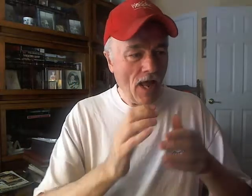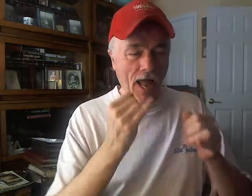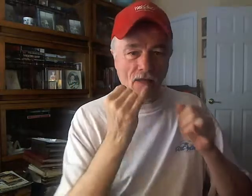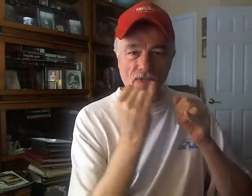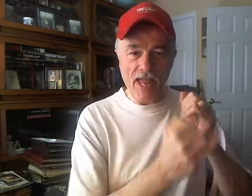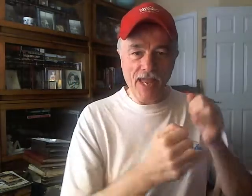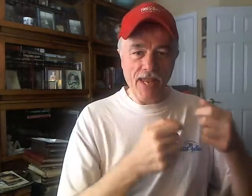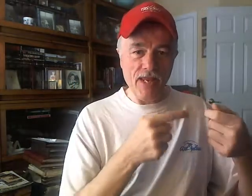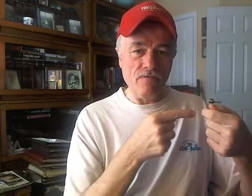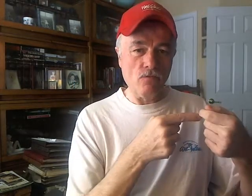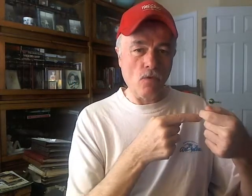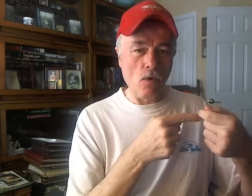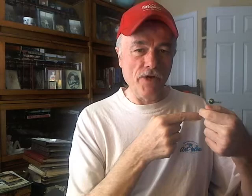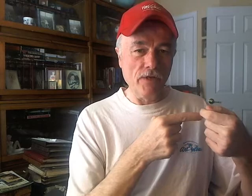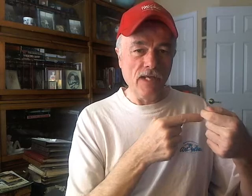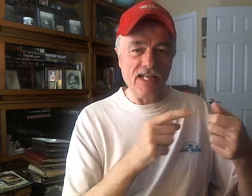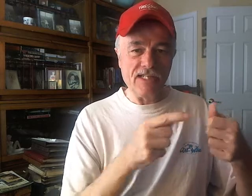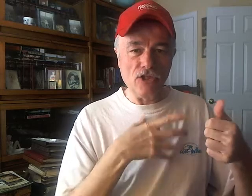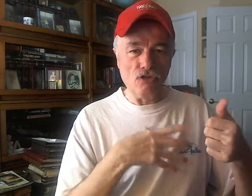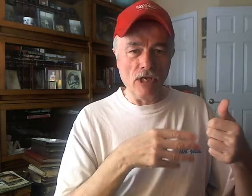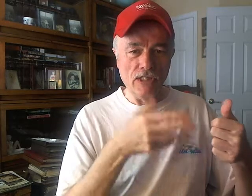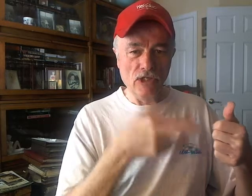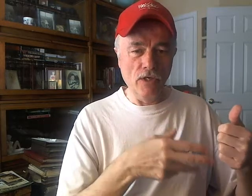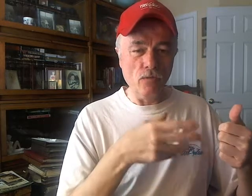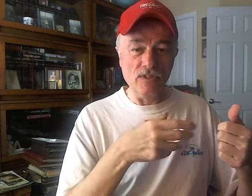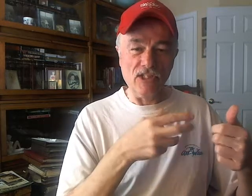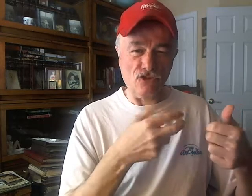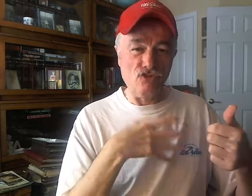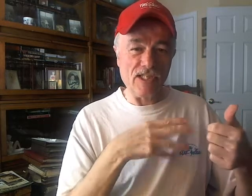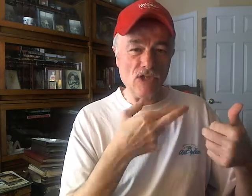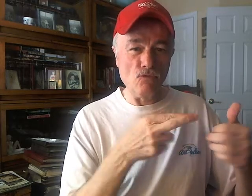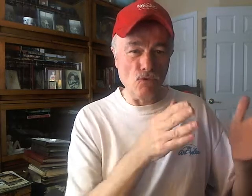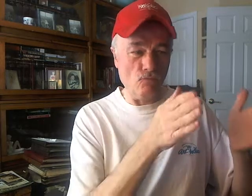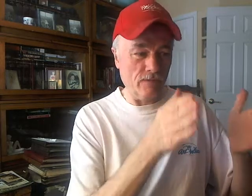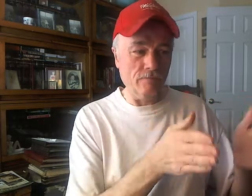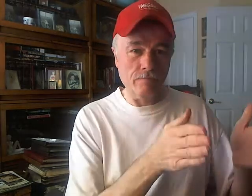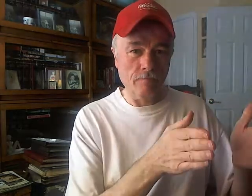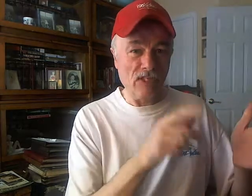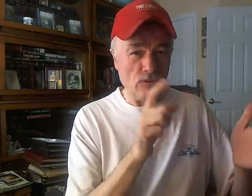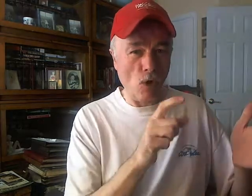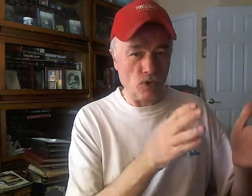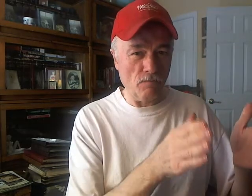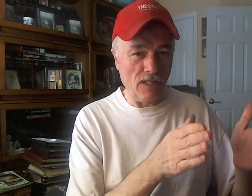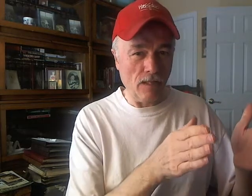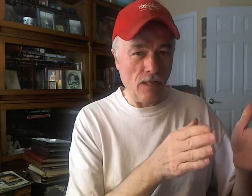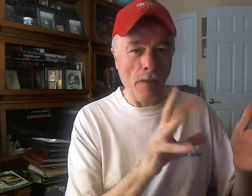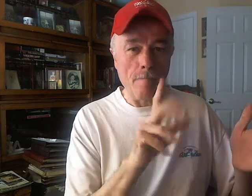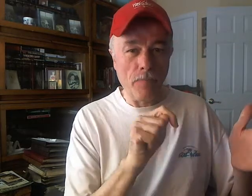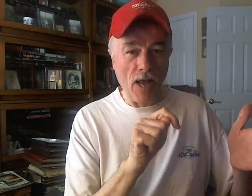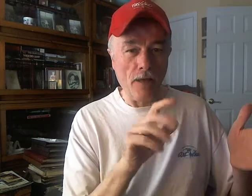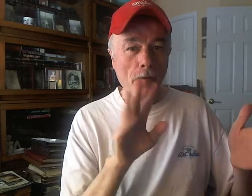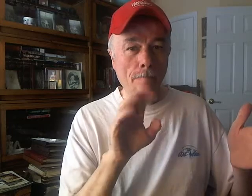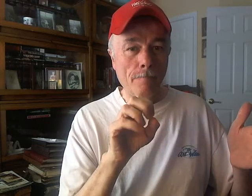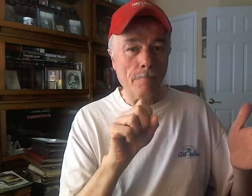At the end of the corner, he said, it's a dressing room, supposed to be. But